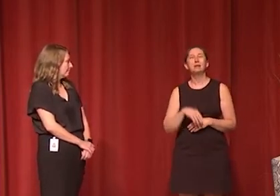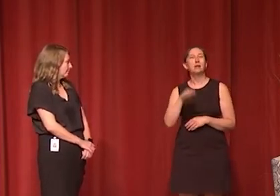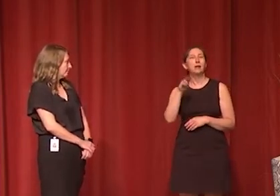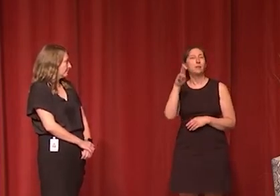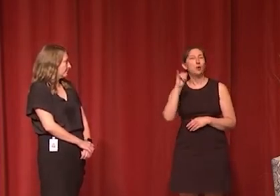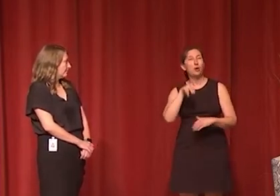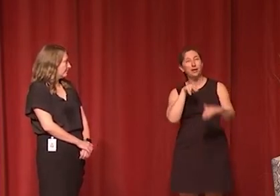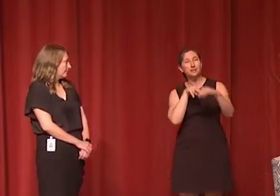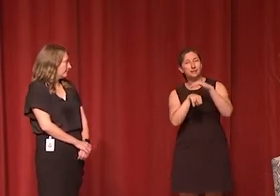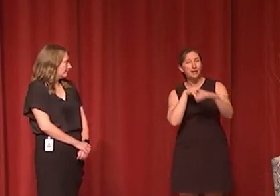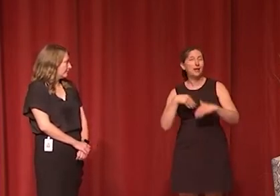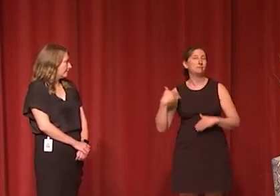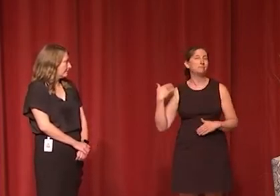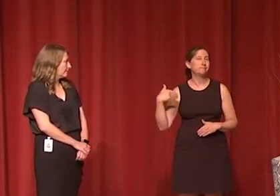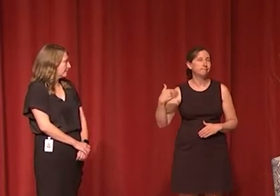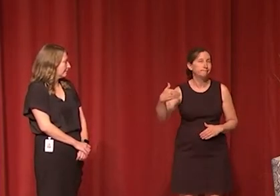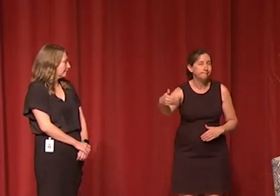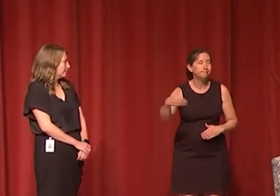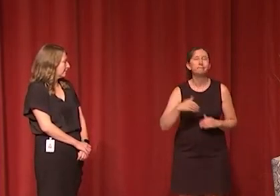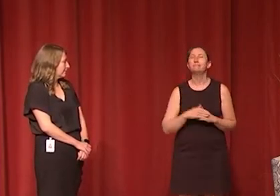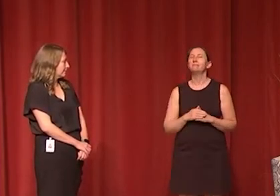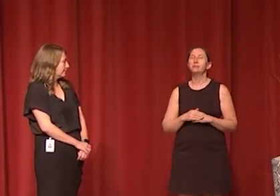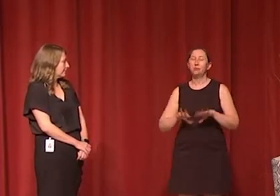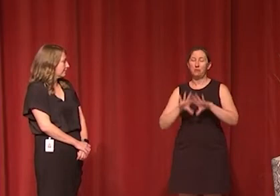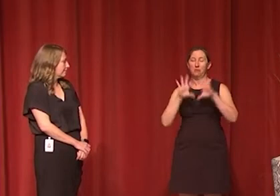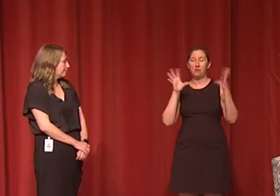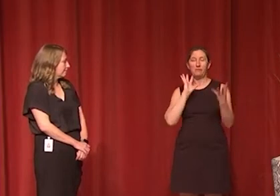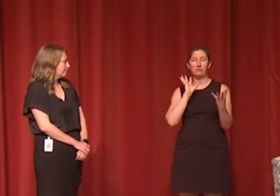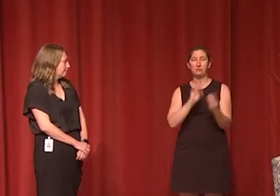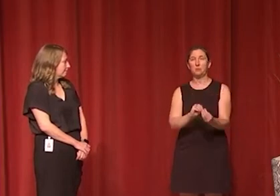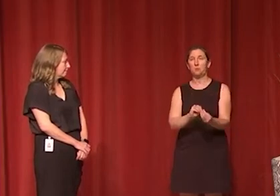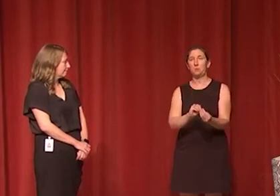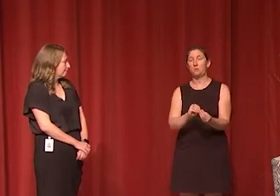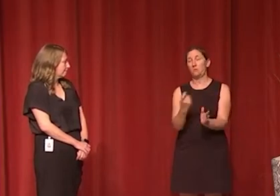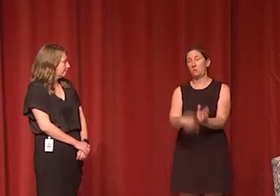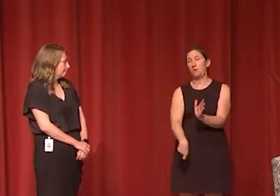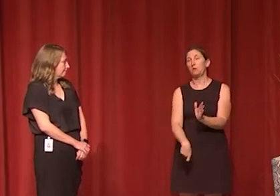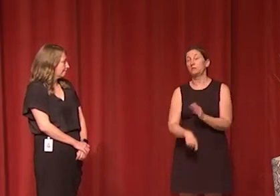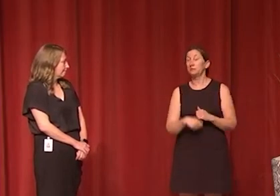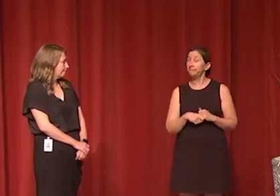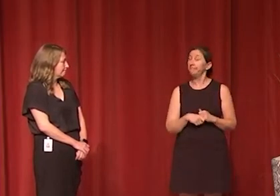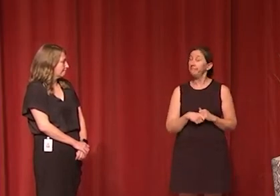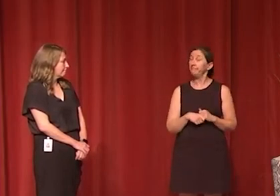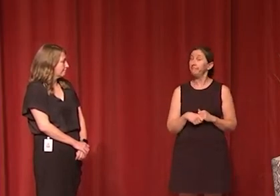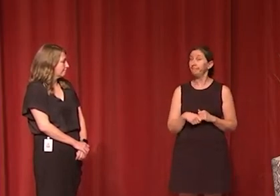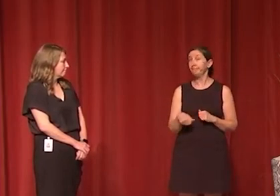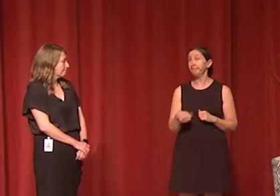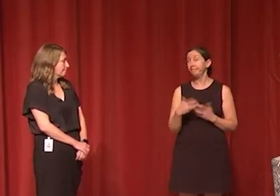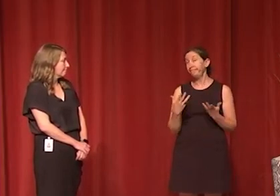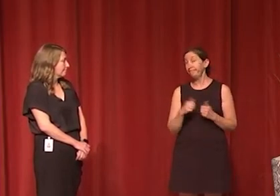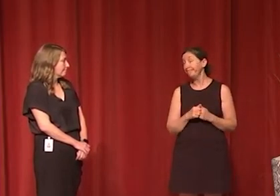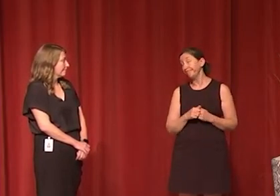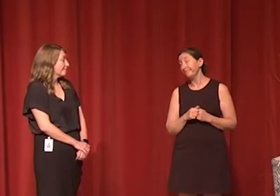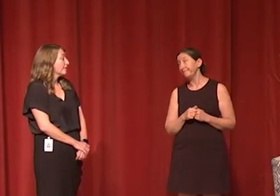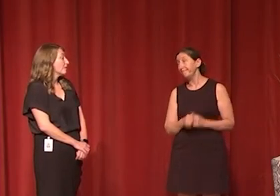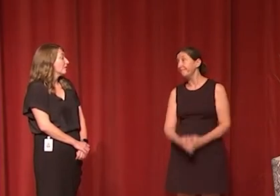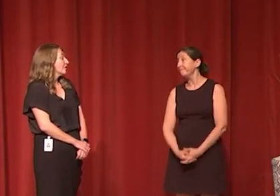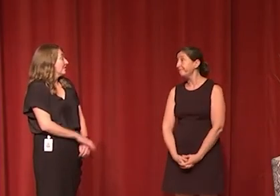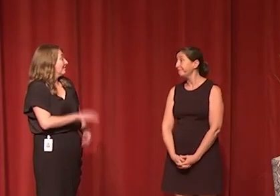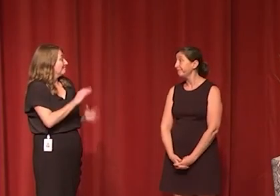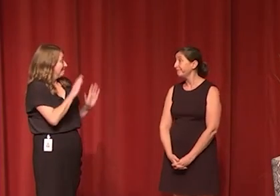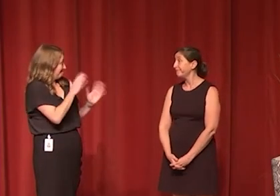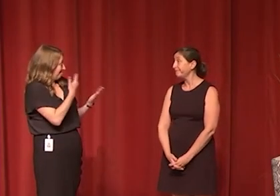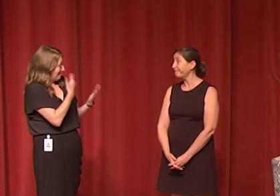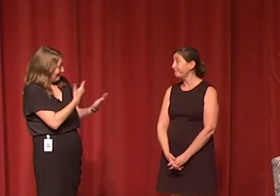additional follow-up. They'll also be part of the total cost of care for this infusion as we go forward. Great, thanks very much. I don't know, Cindy,